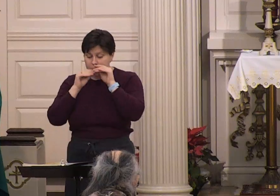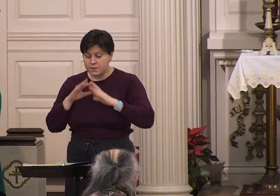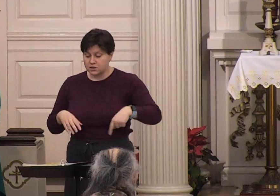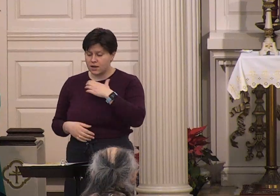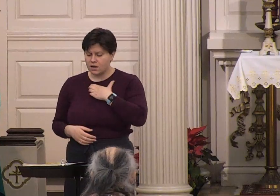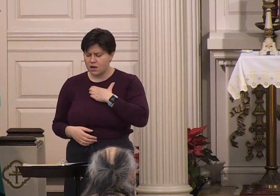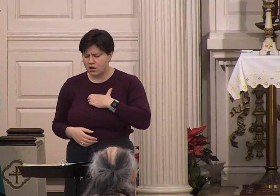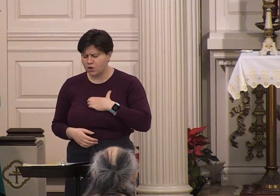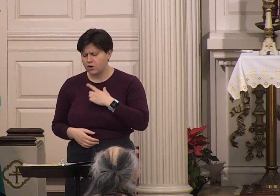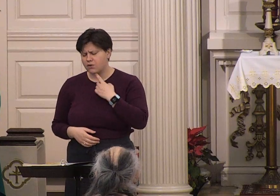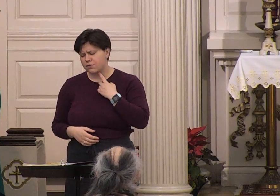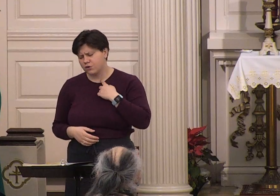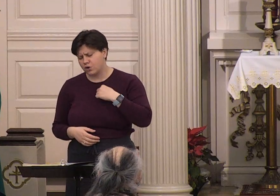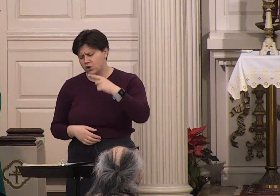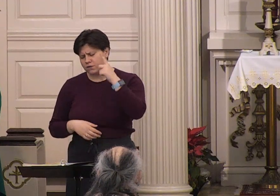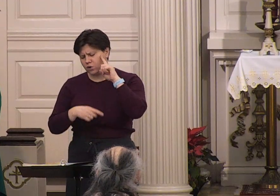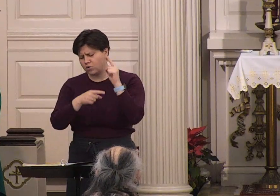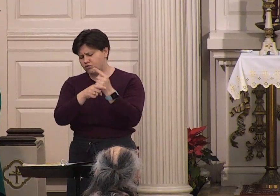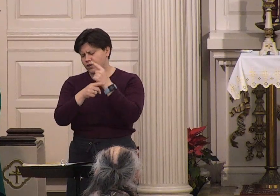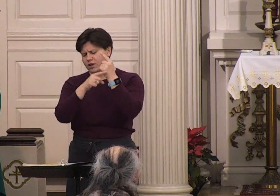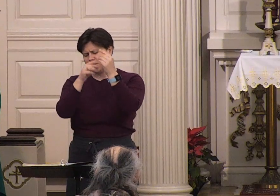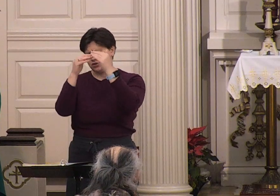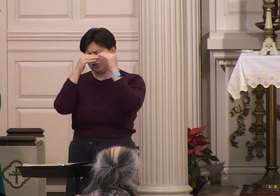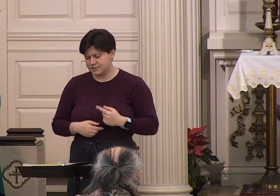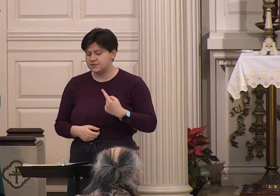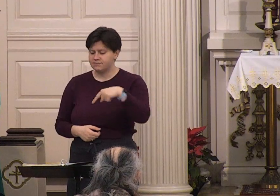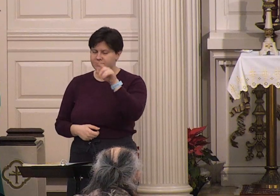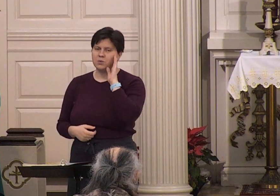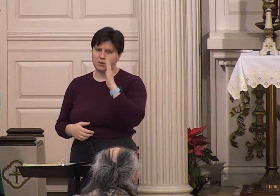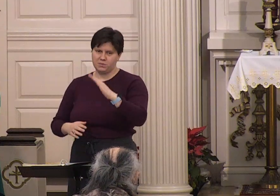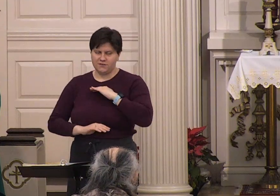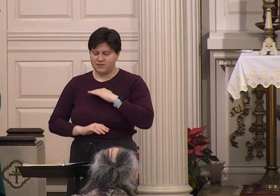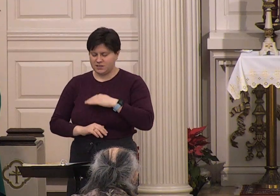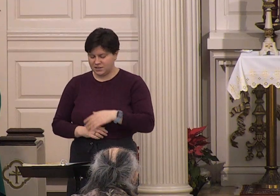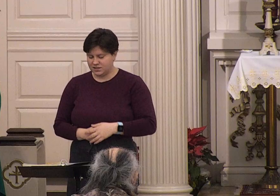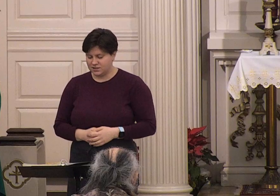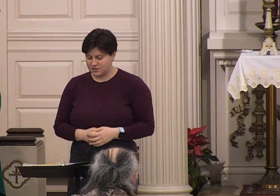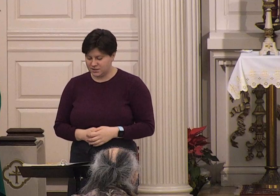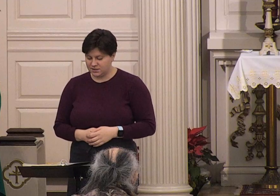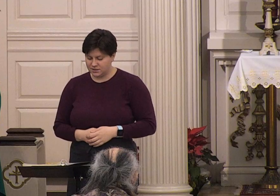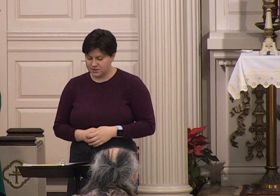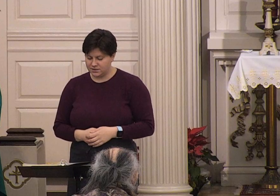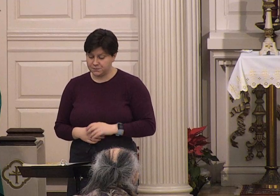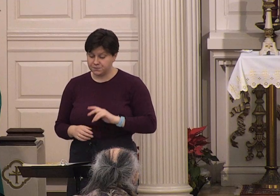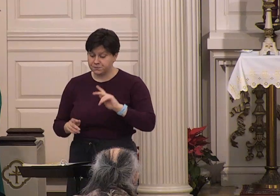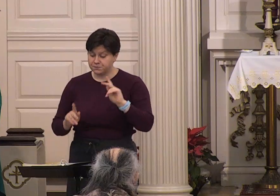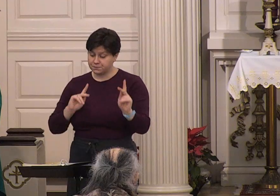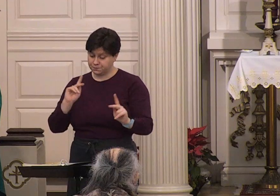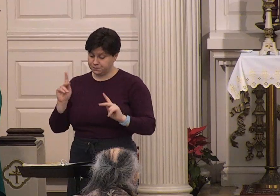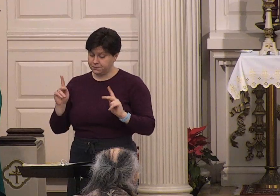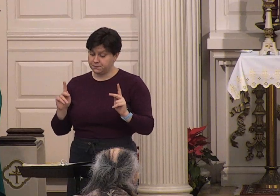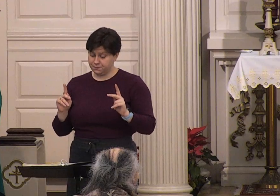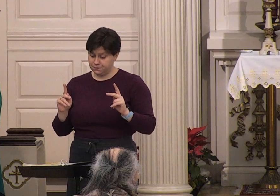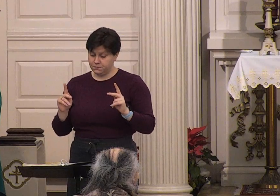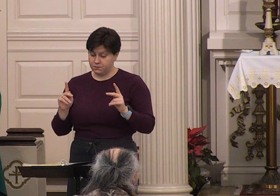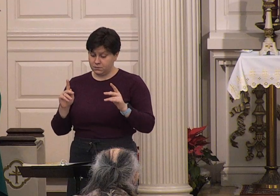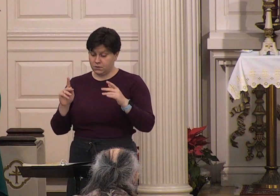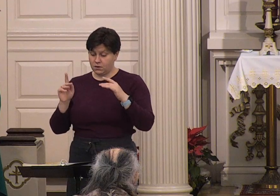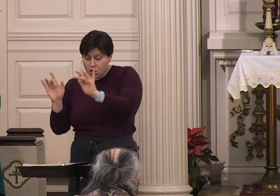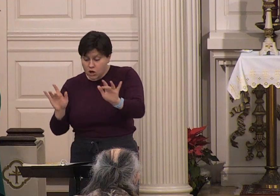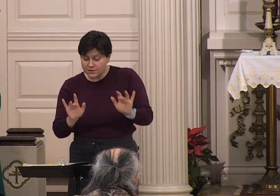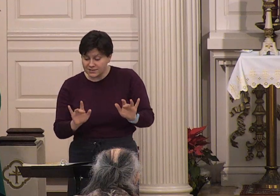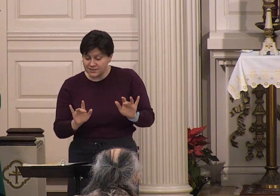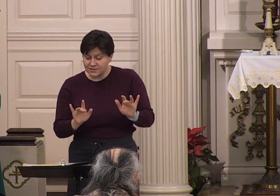thirst for righteousness, for they will be satisfied. Blessed are the merciful, for they